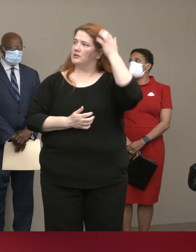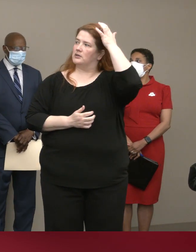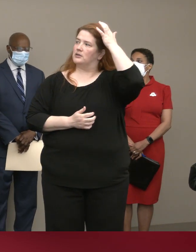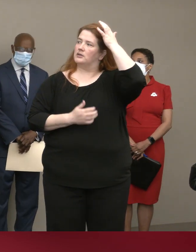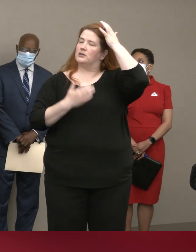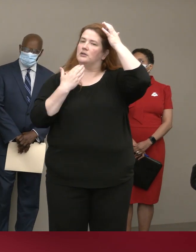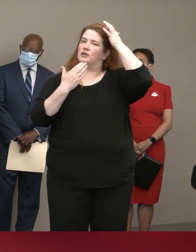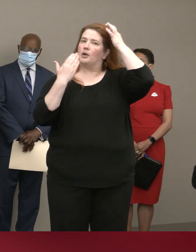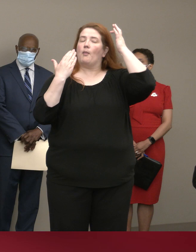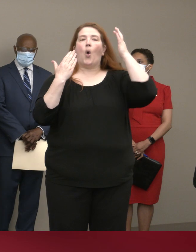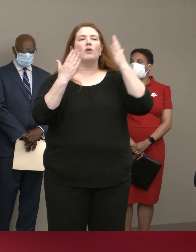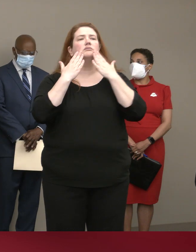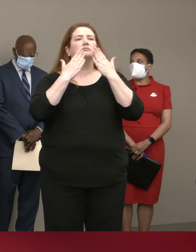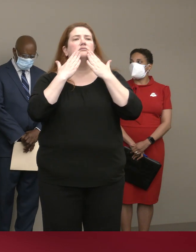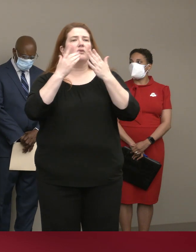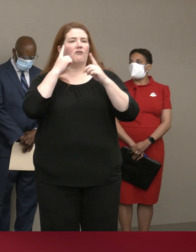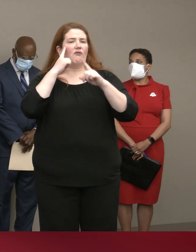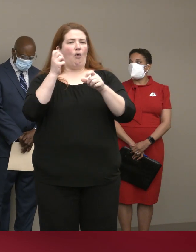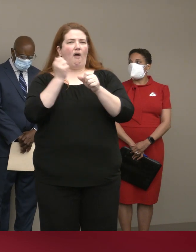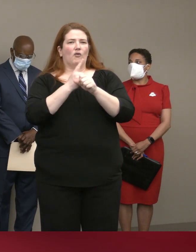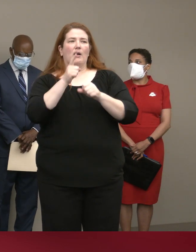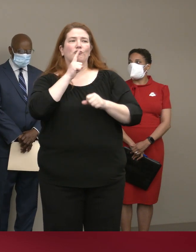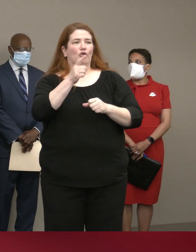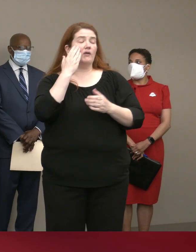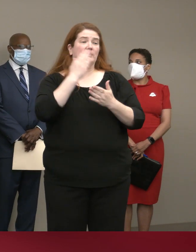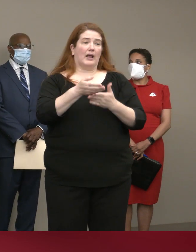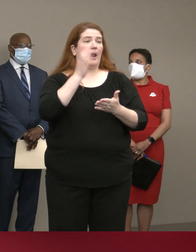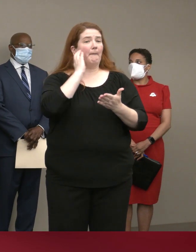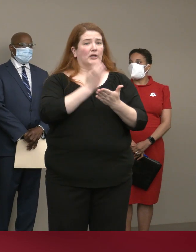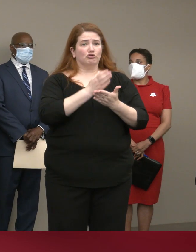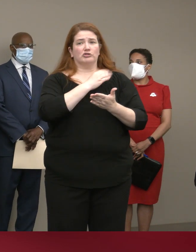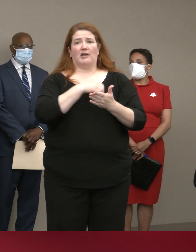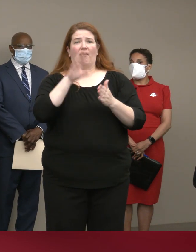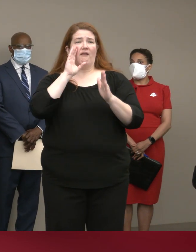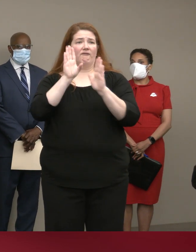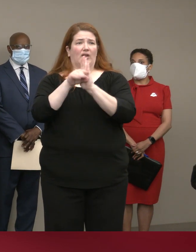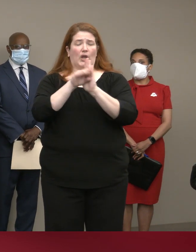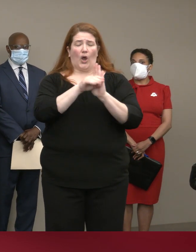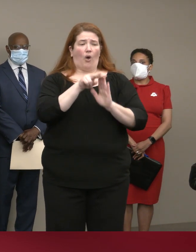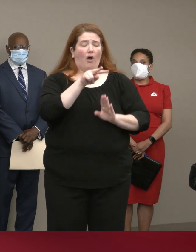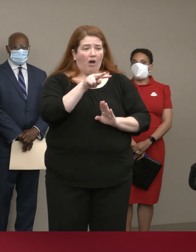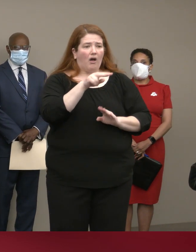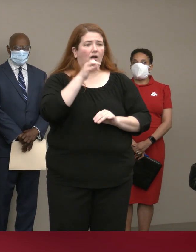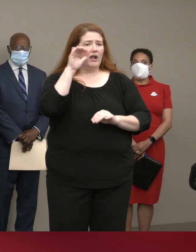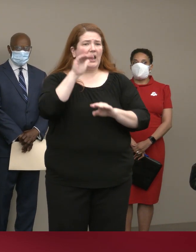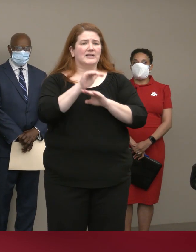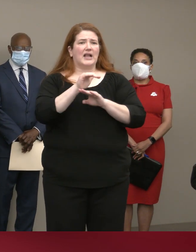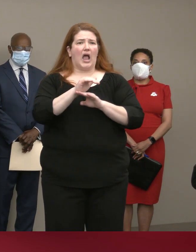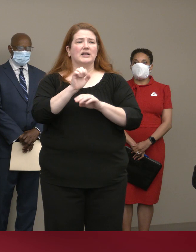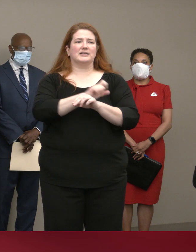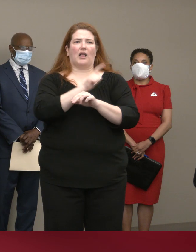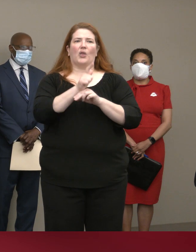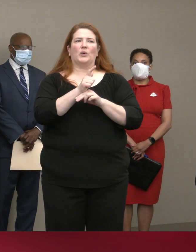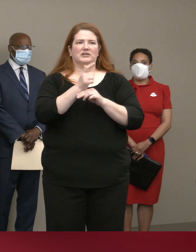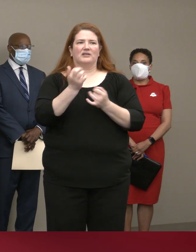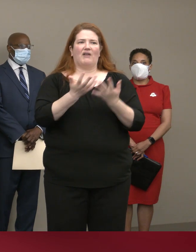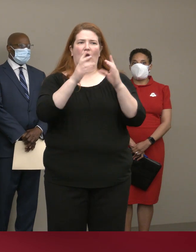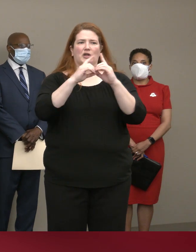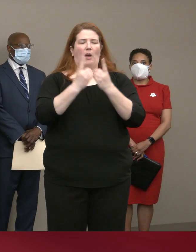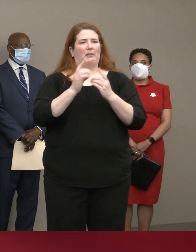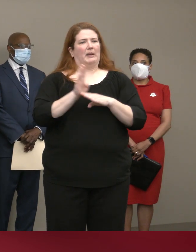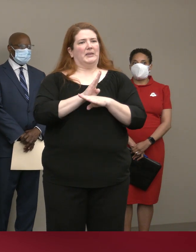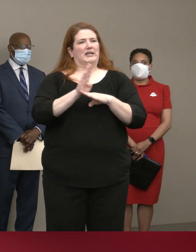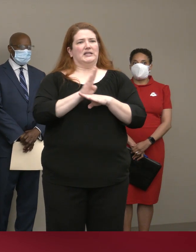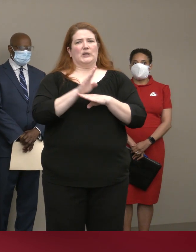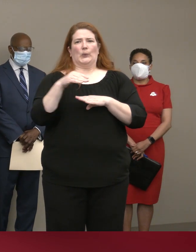Good morning. I'm sure everybody has seen the pictures and the videos of last night. The St. Louis Fire Department was very busy.